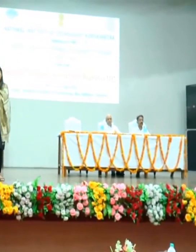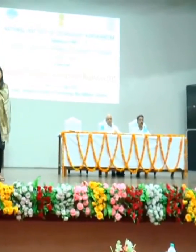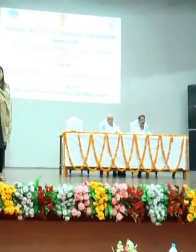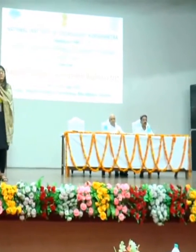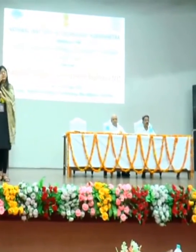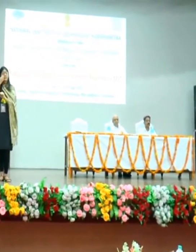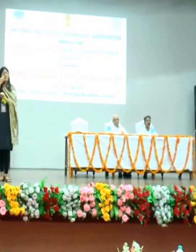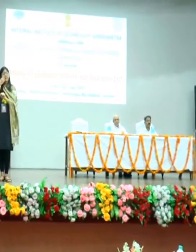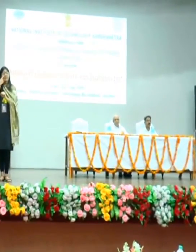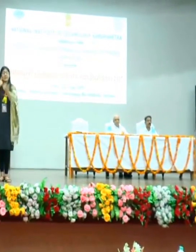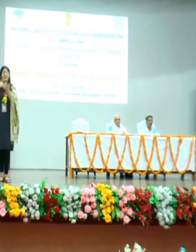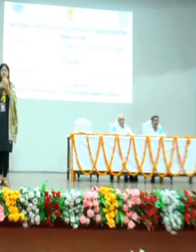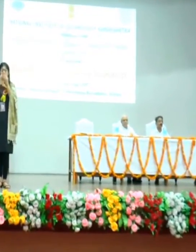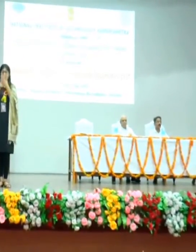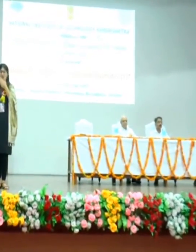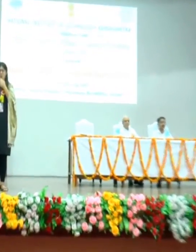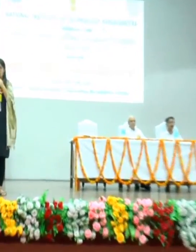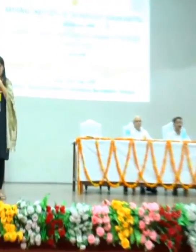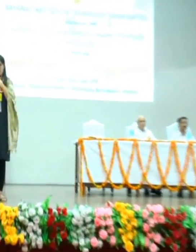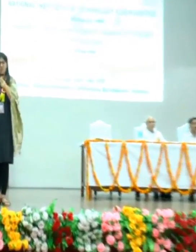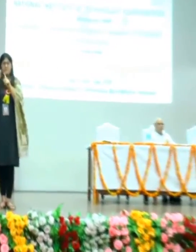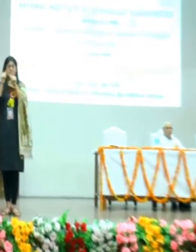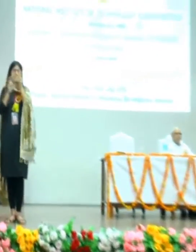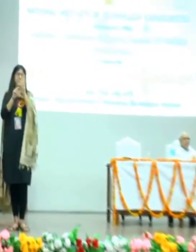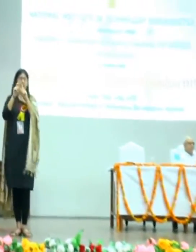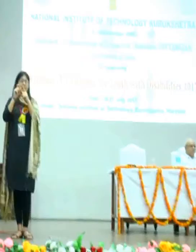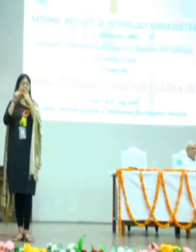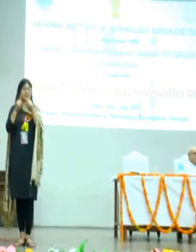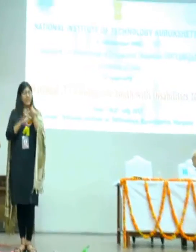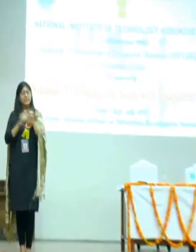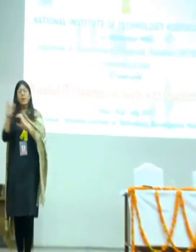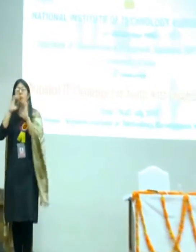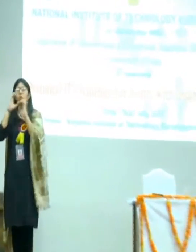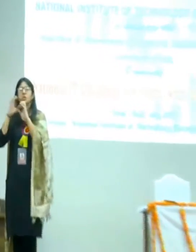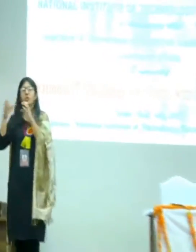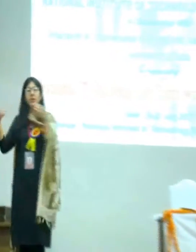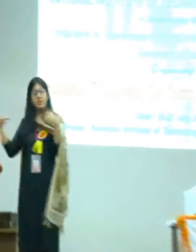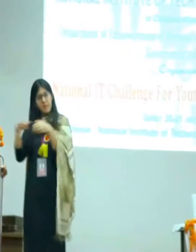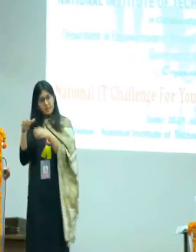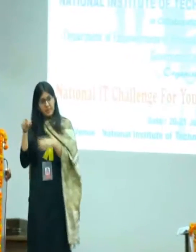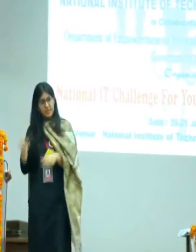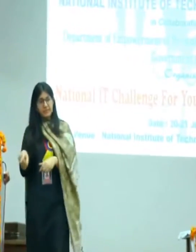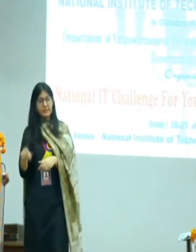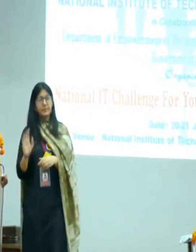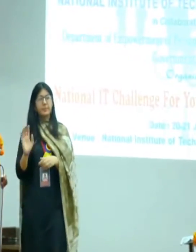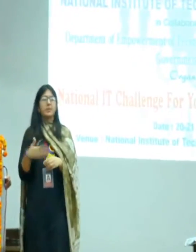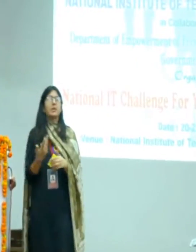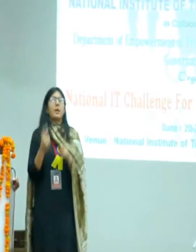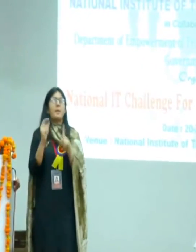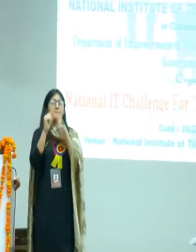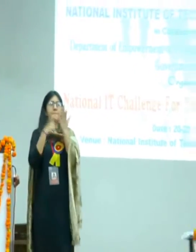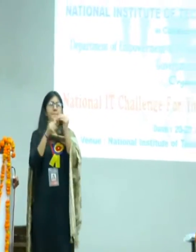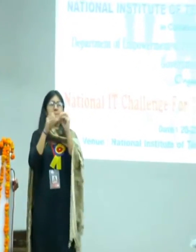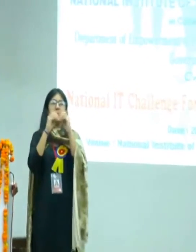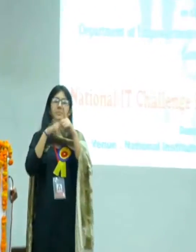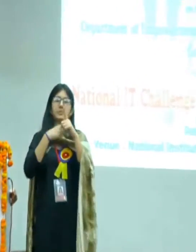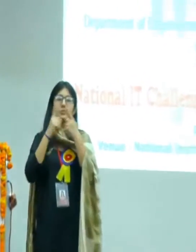Professor Raju Pandey, Department of Electronics and Communication, Professor Brahmjeet, Dean